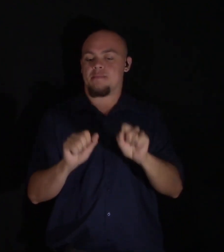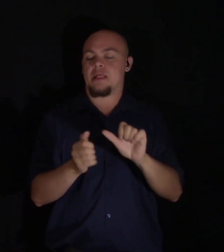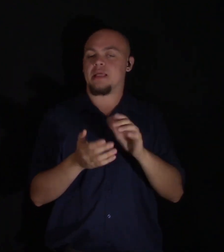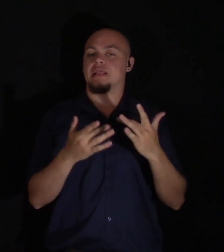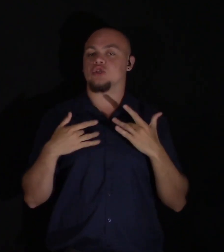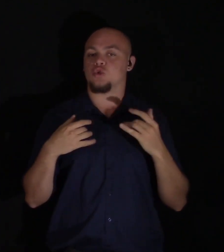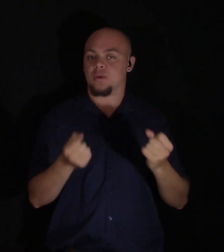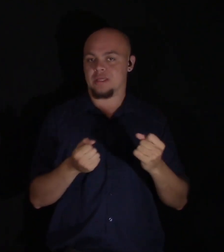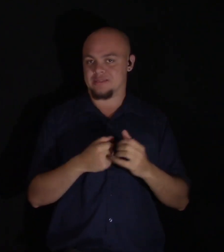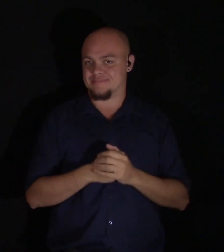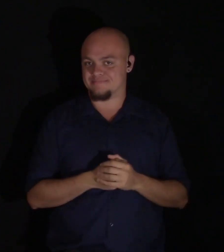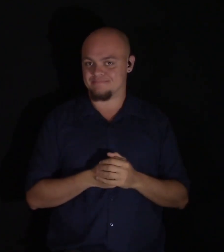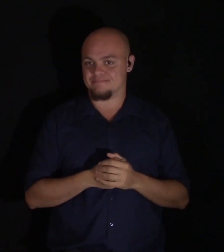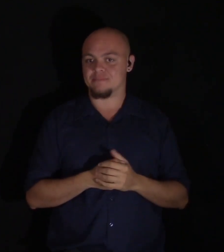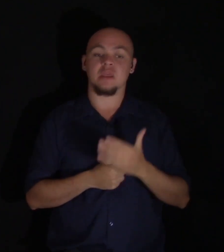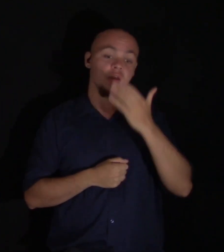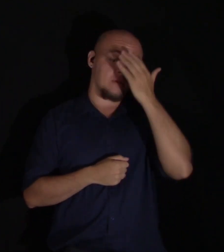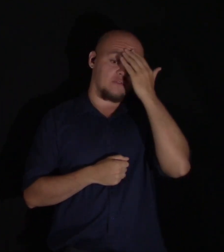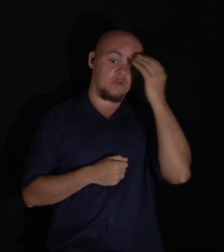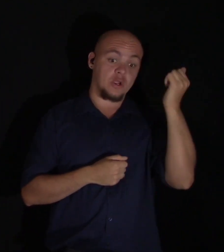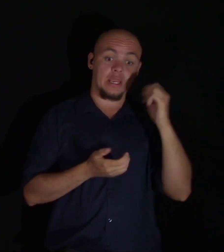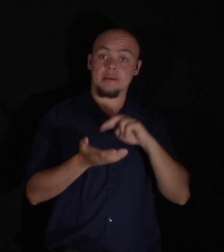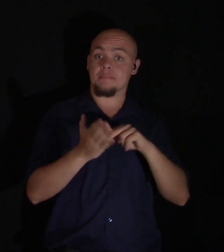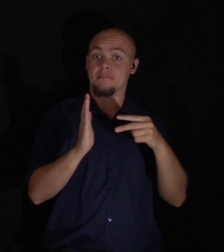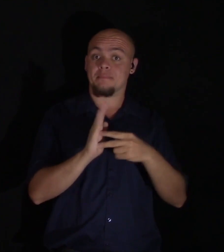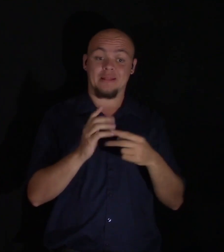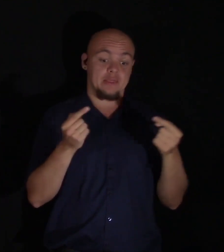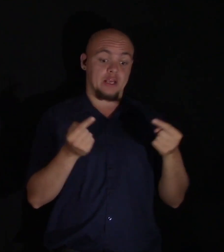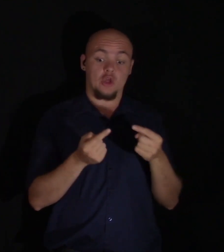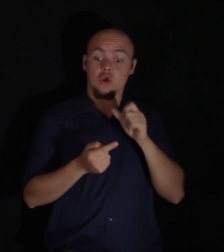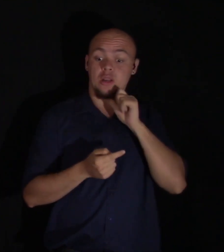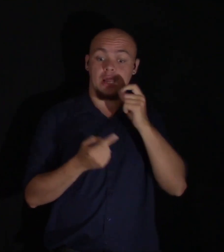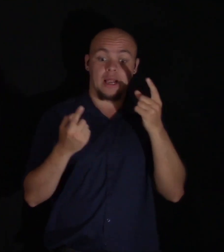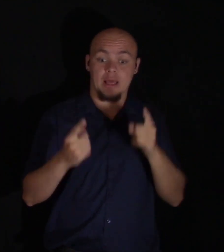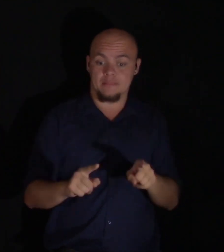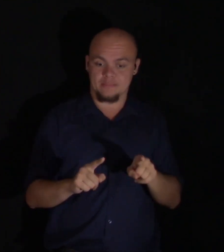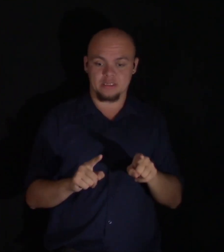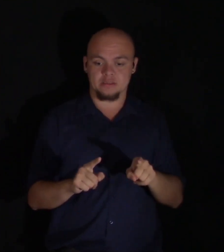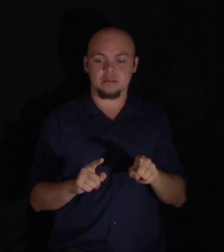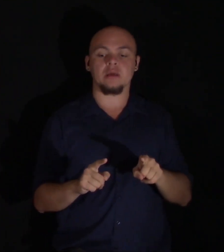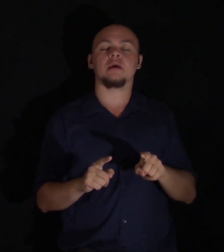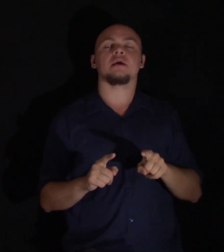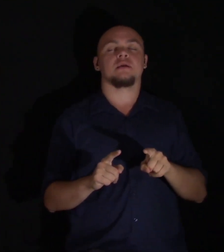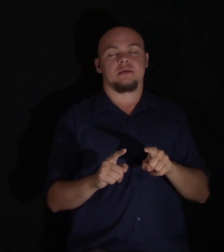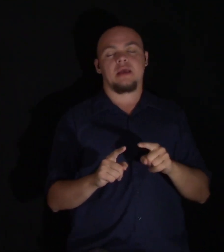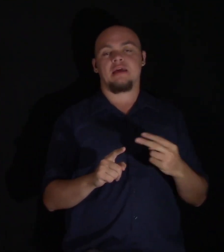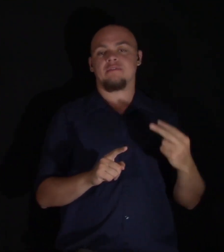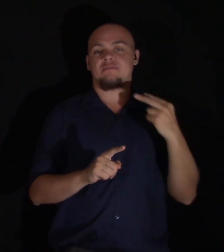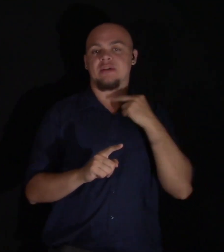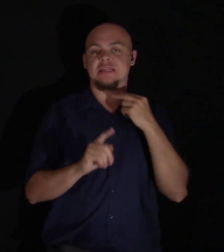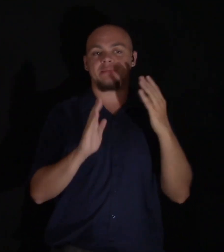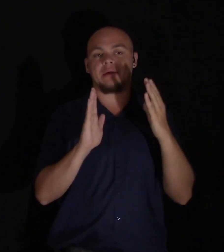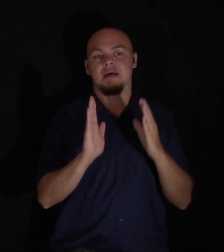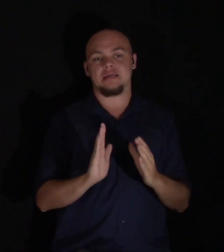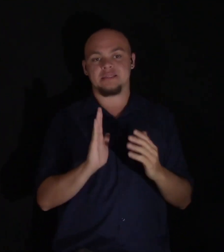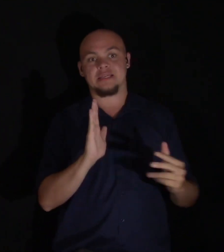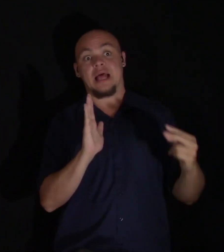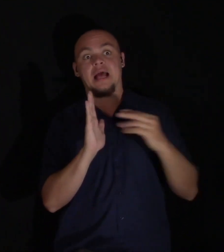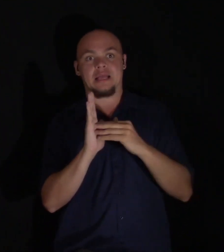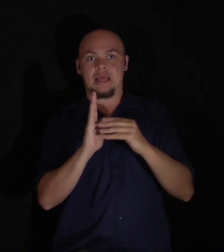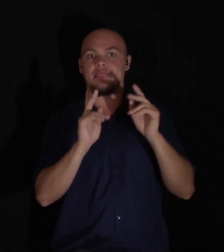heal. Forgetting makes it seem like the hurt didn't happen, which only re-victimizes